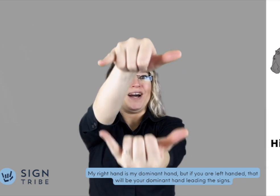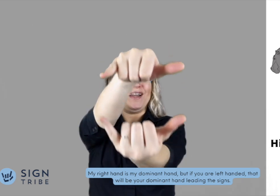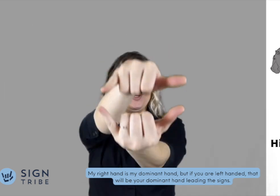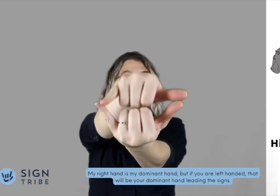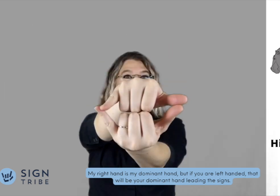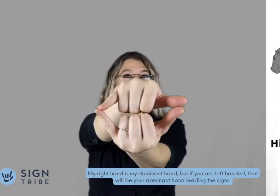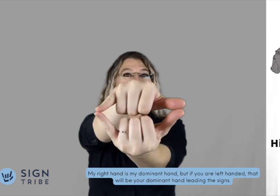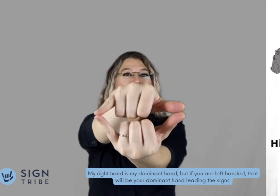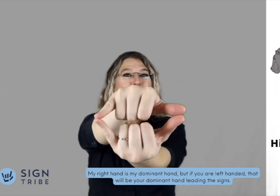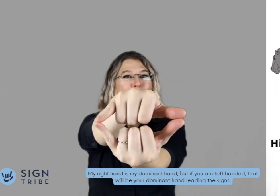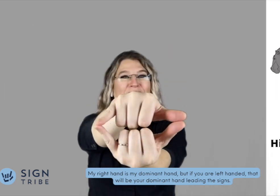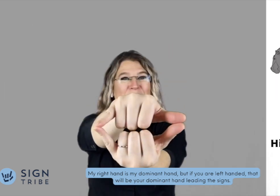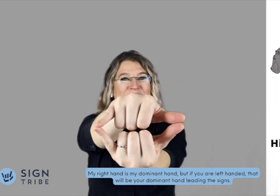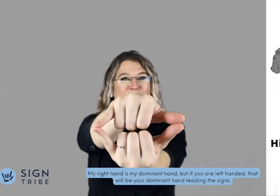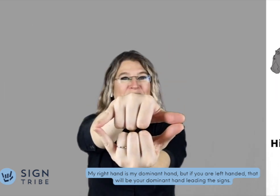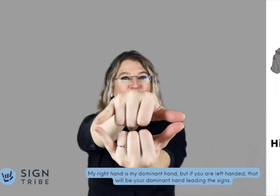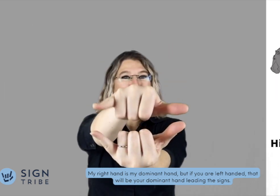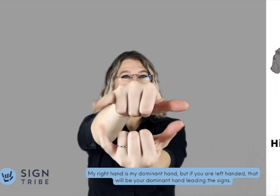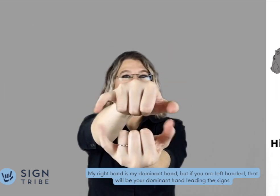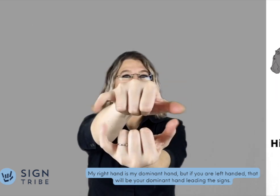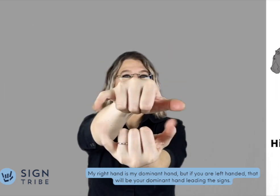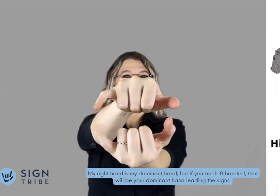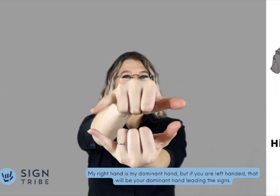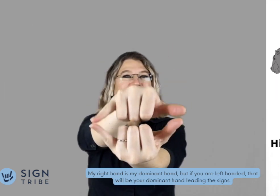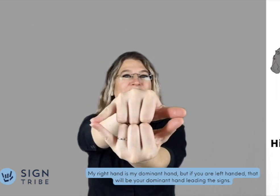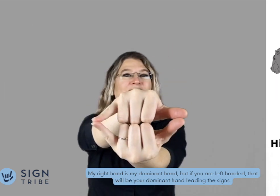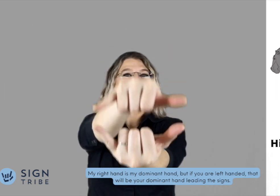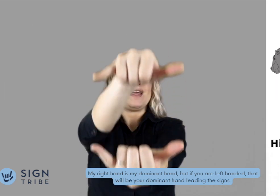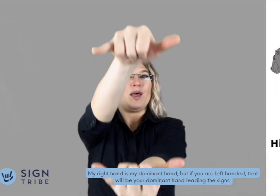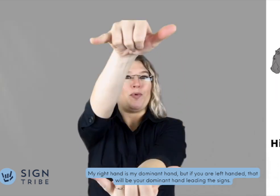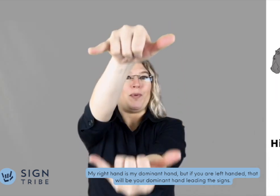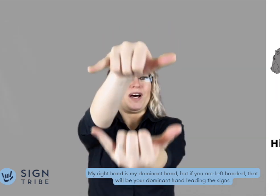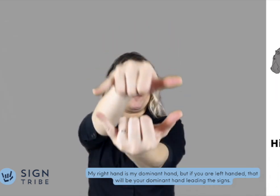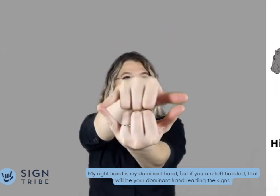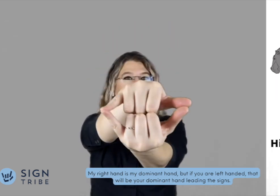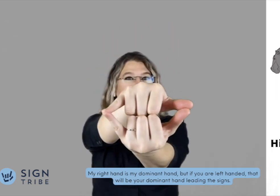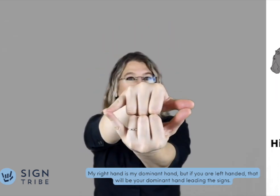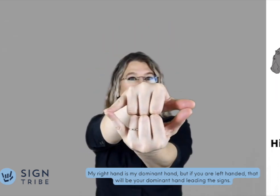open hippopotamus mouth with his teeth. Hippopotamus.